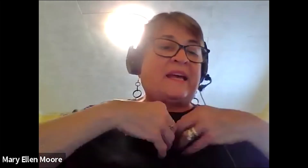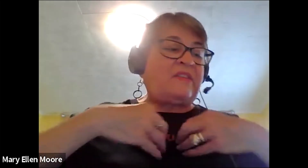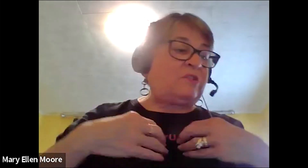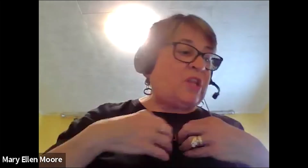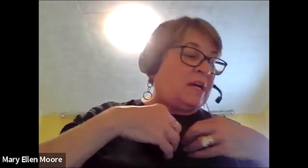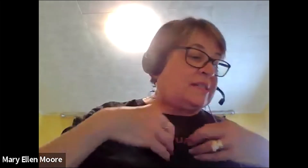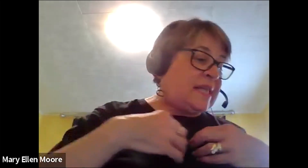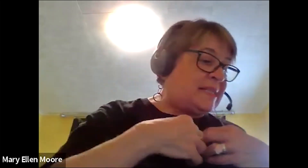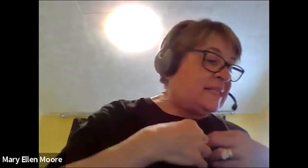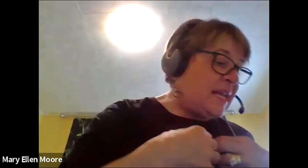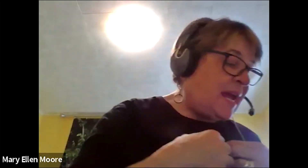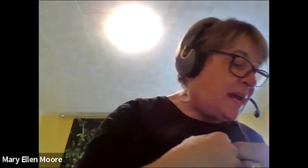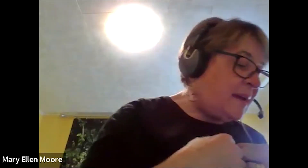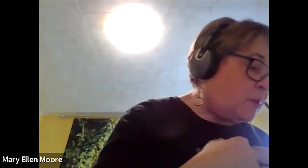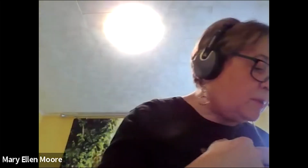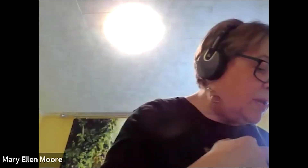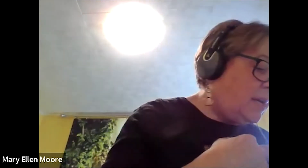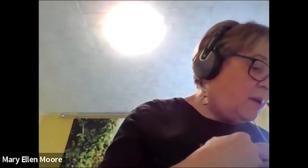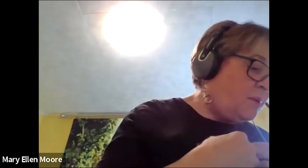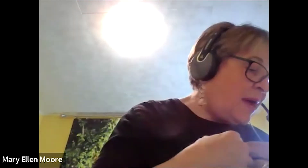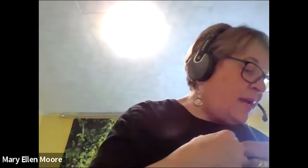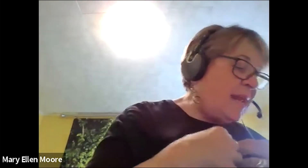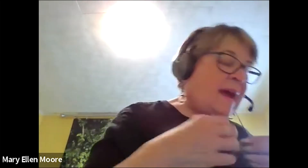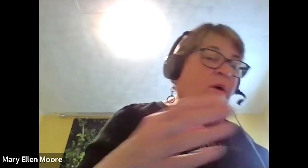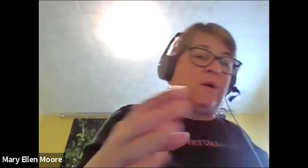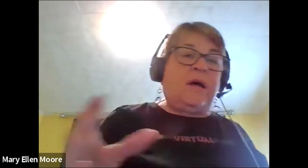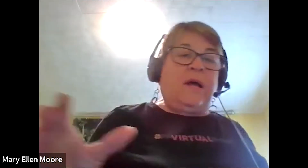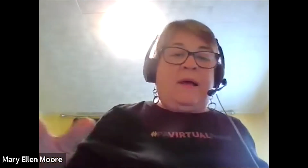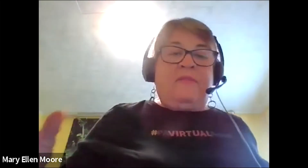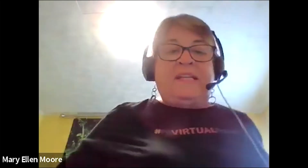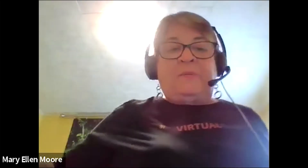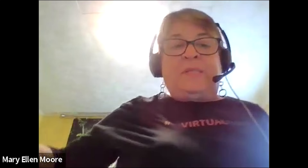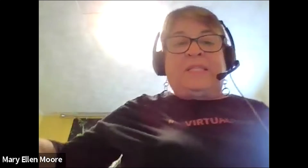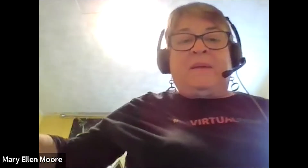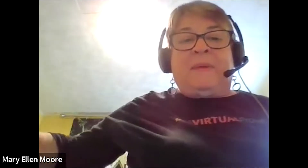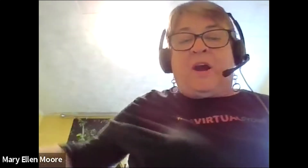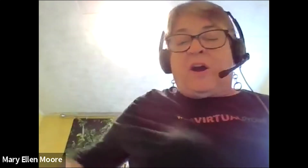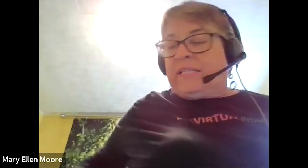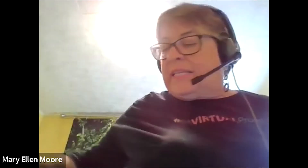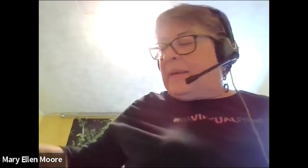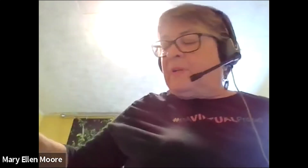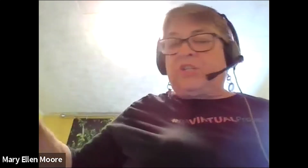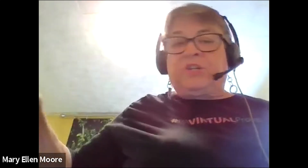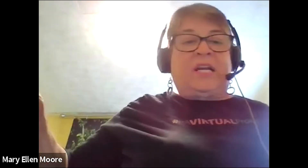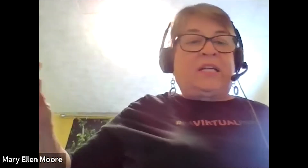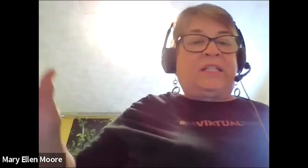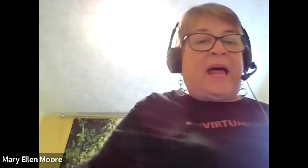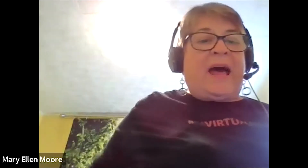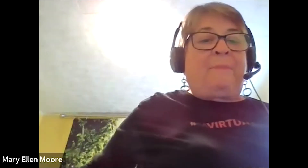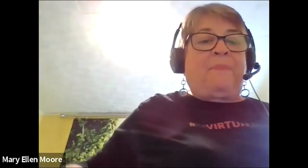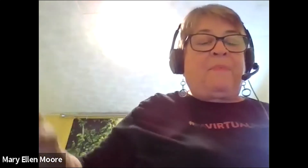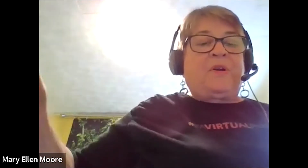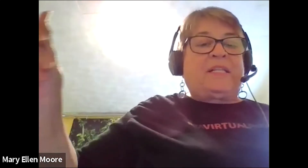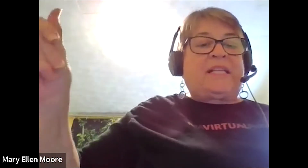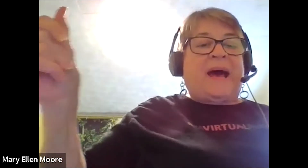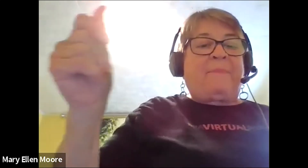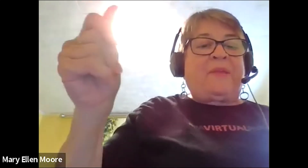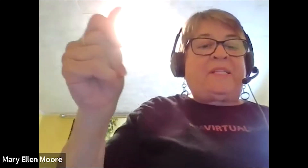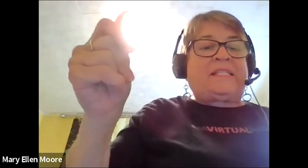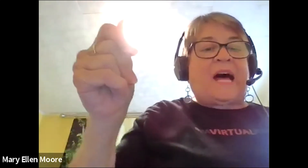their lungs. That's an animal. Okay, now this one's going to be hard to see, but you're going to clap, you're going to tap the